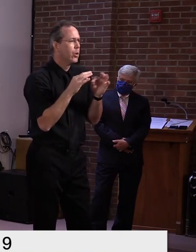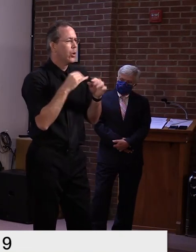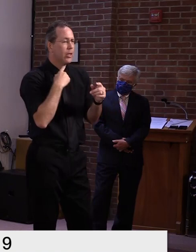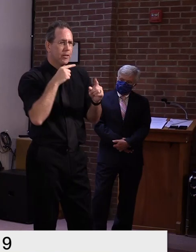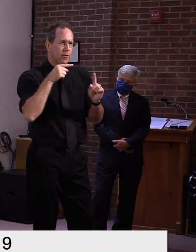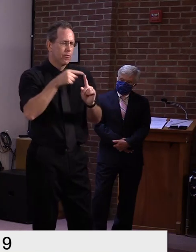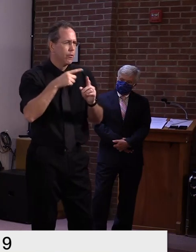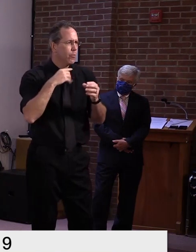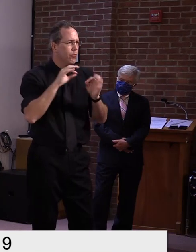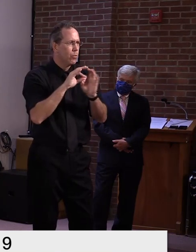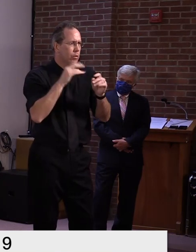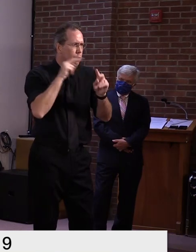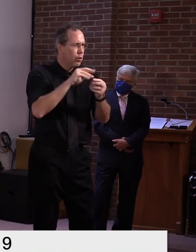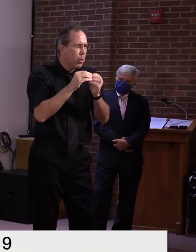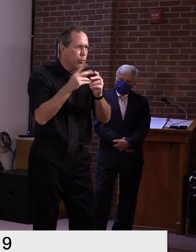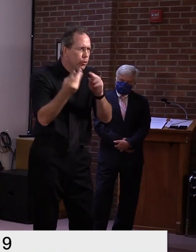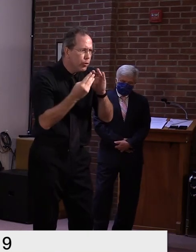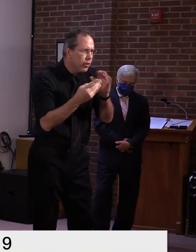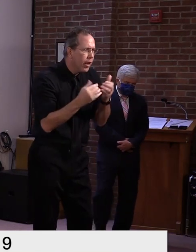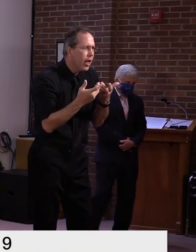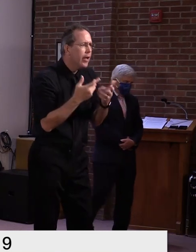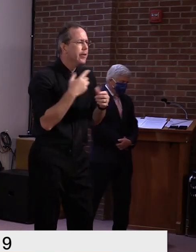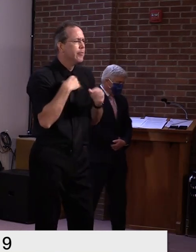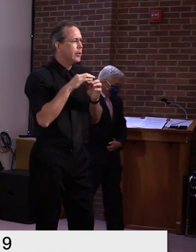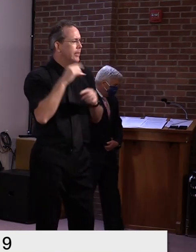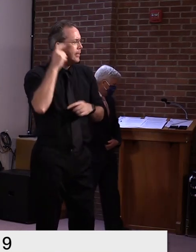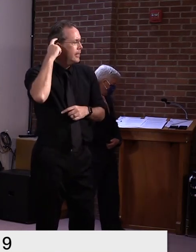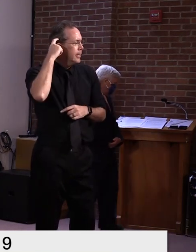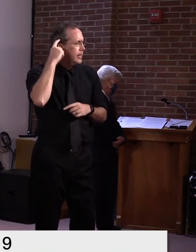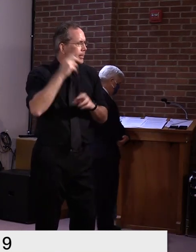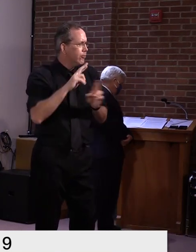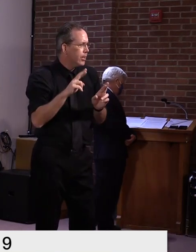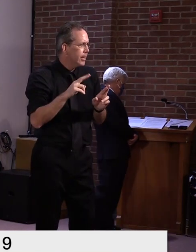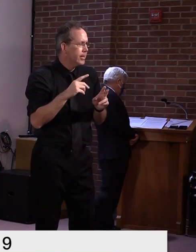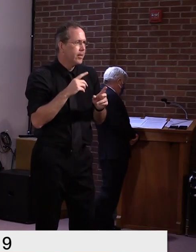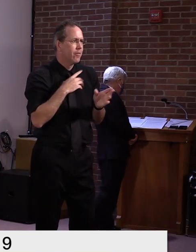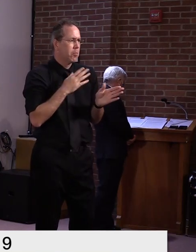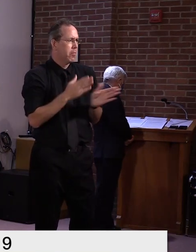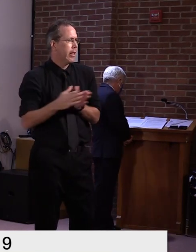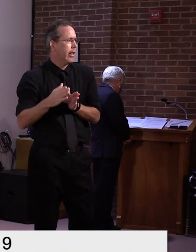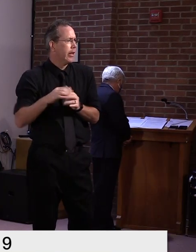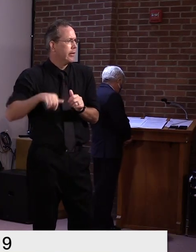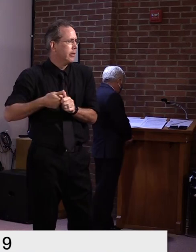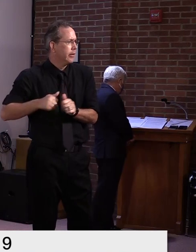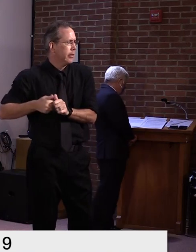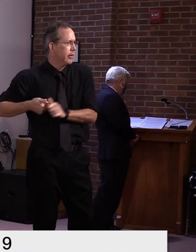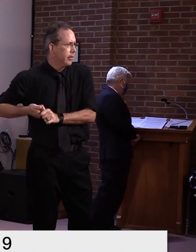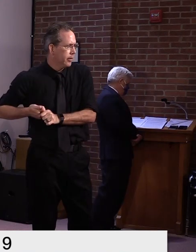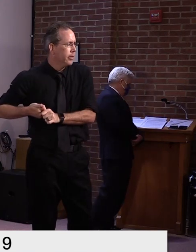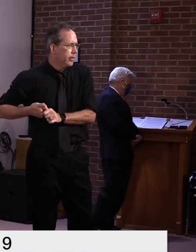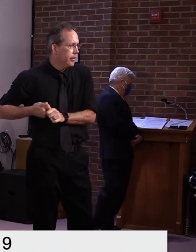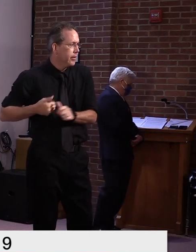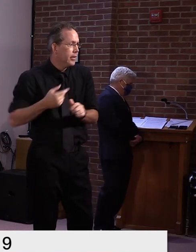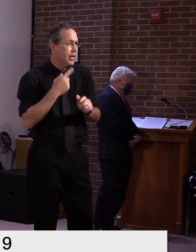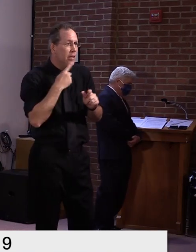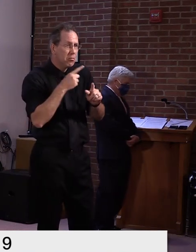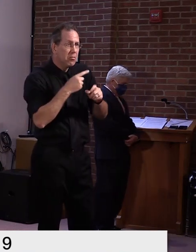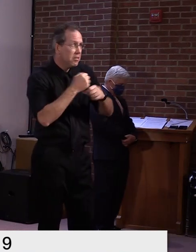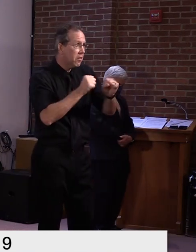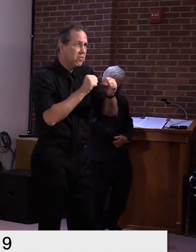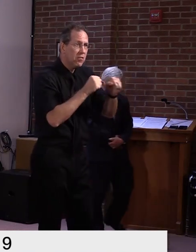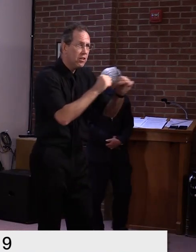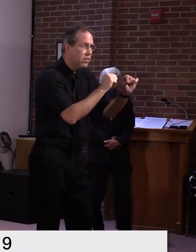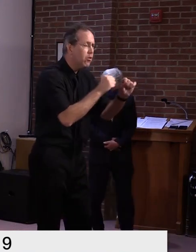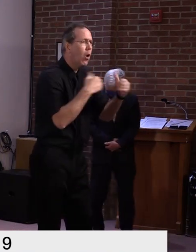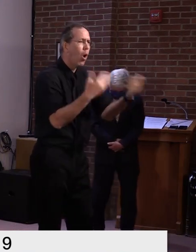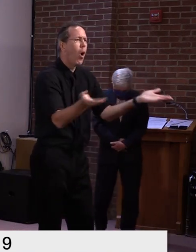for recovery and making sure that we had those dollars in place so that we can implement that. Obviously, we're going to